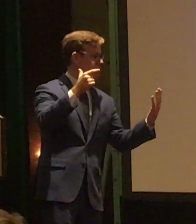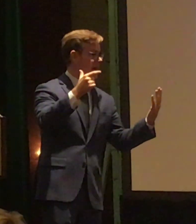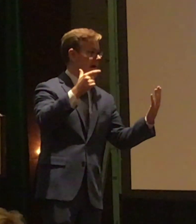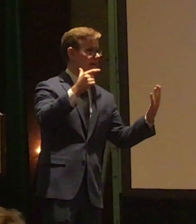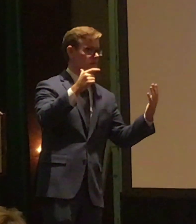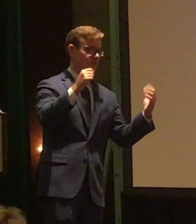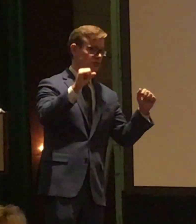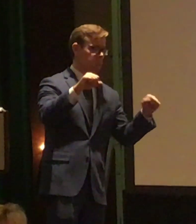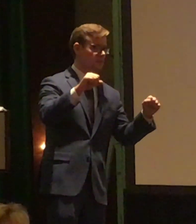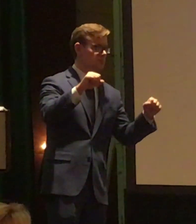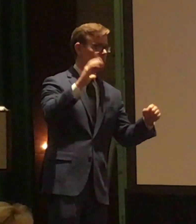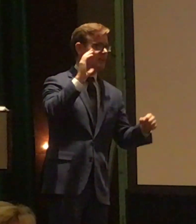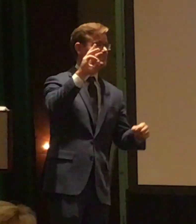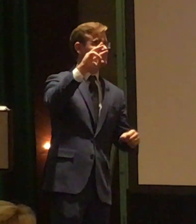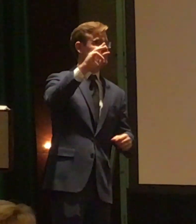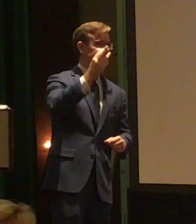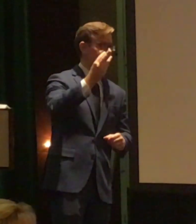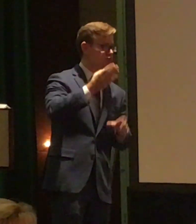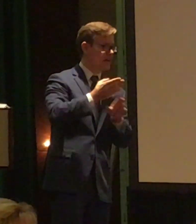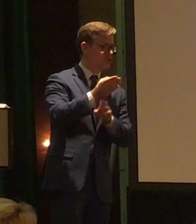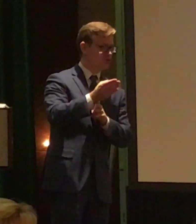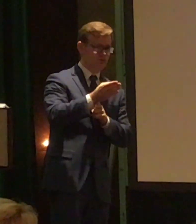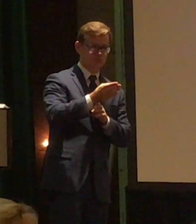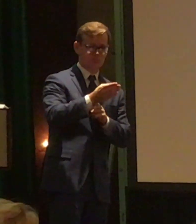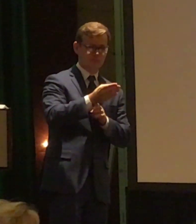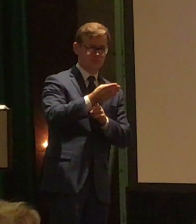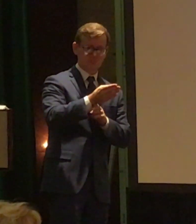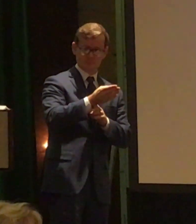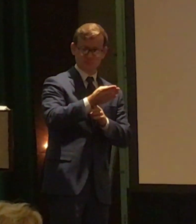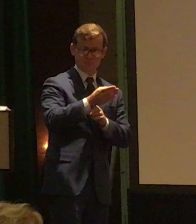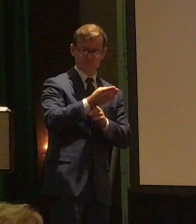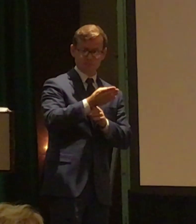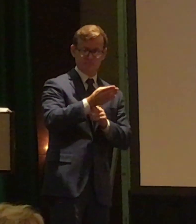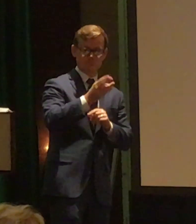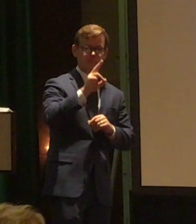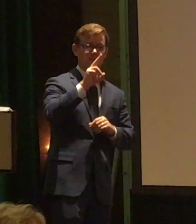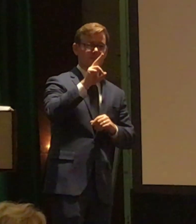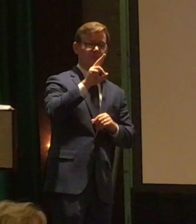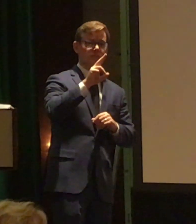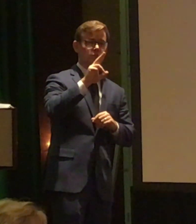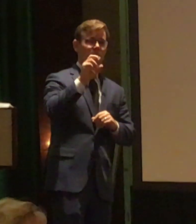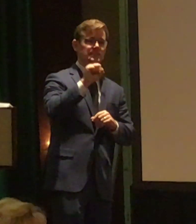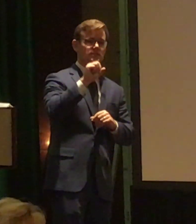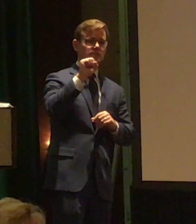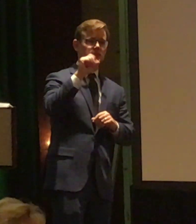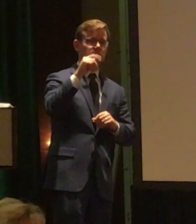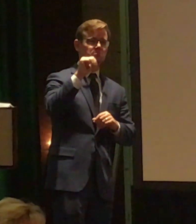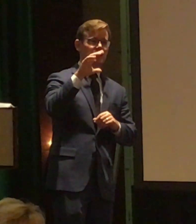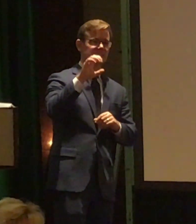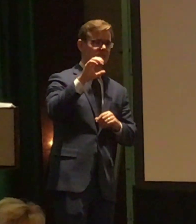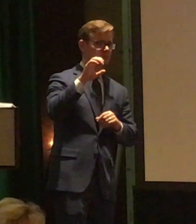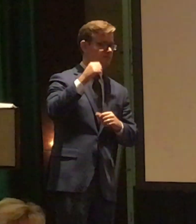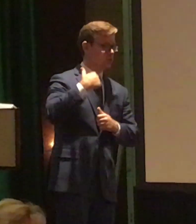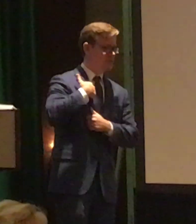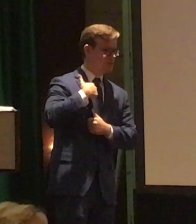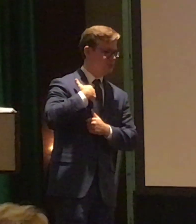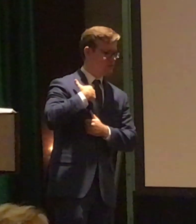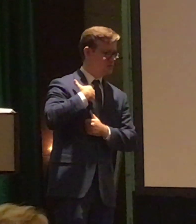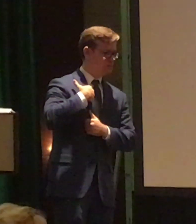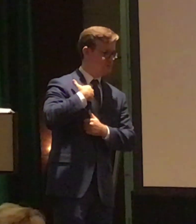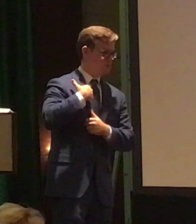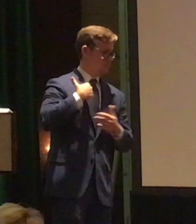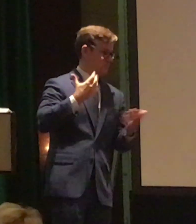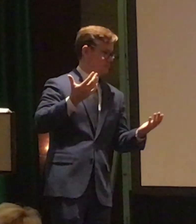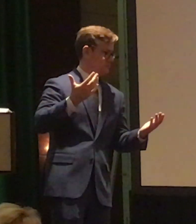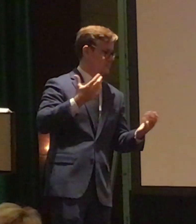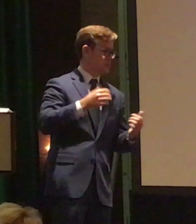the Marines, and the Coast Guard. It's possible that we may be developing a 6th branch, U.S.